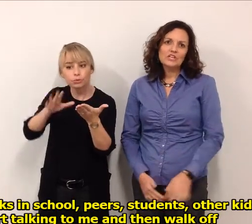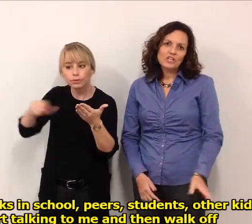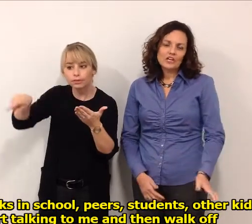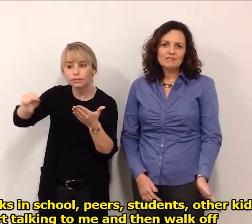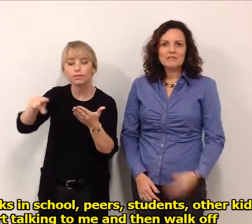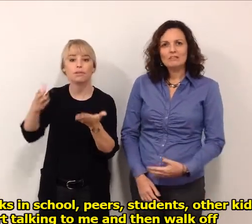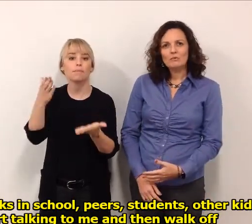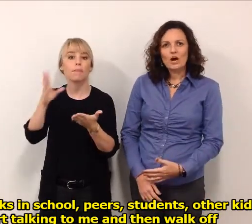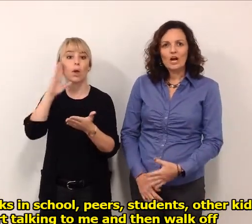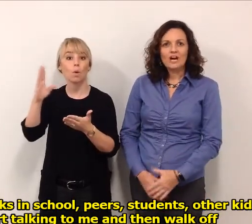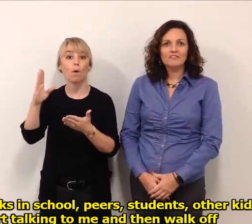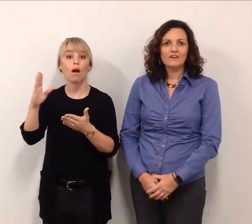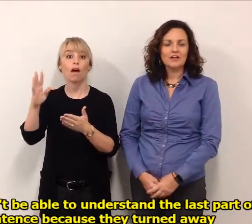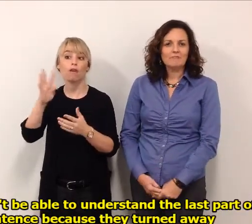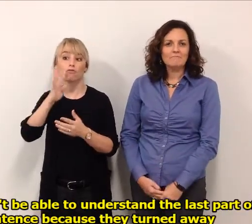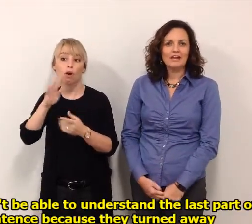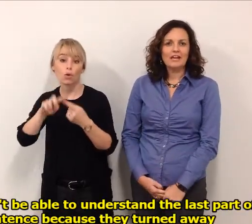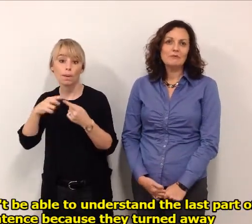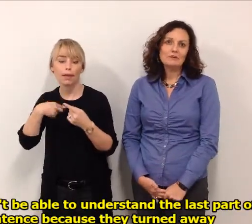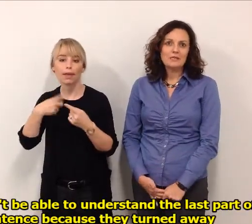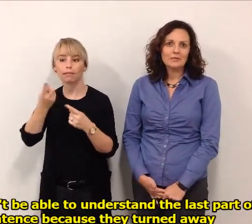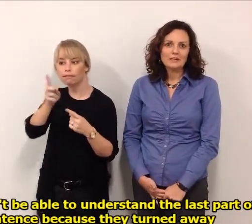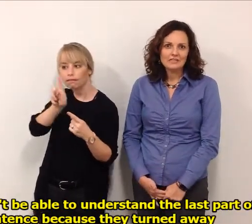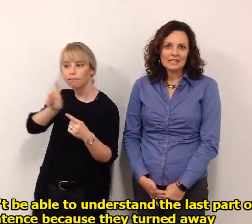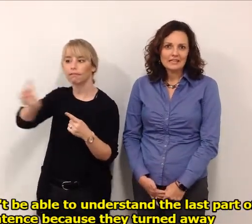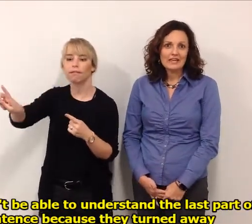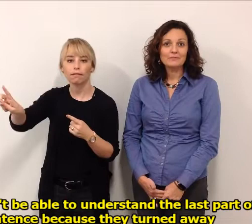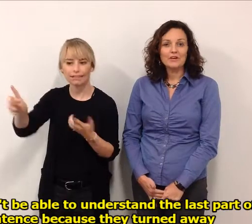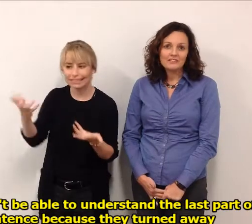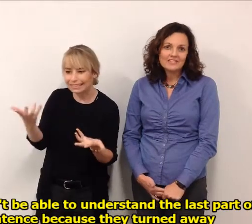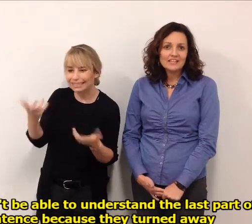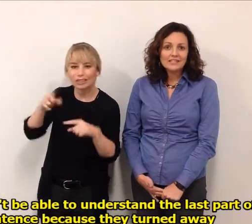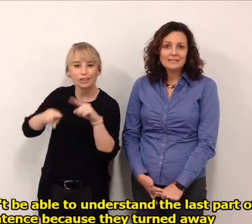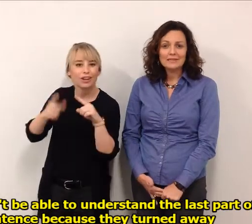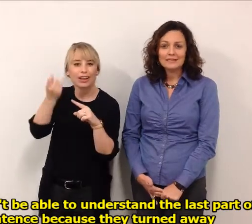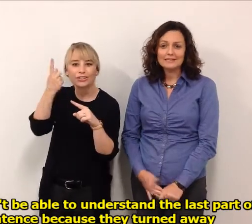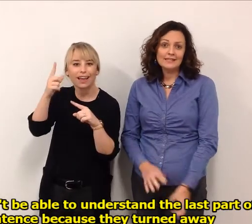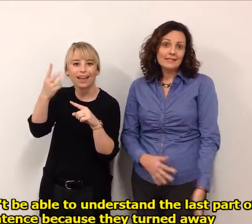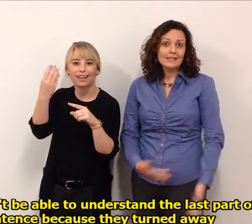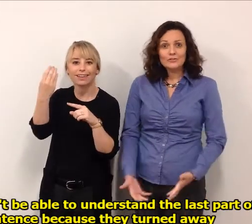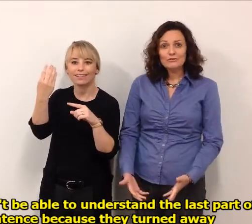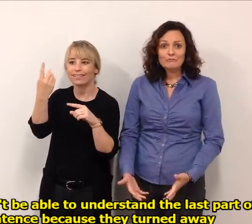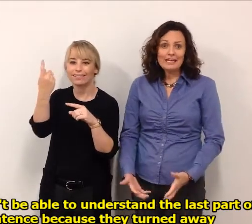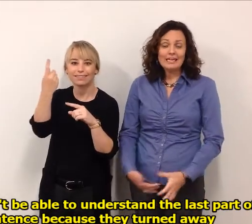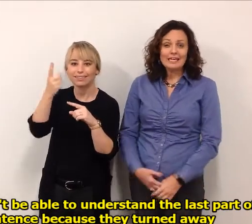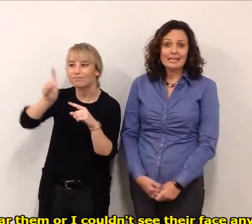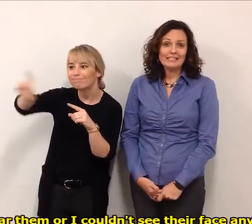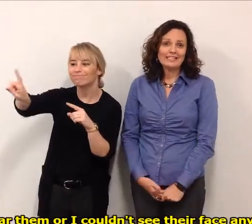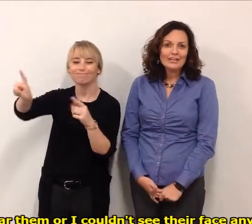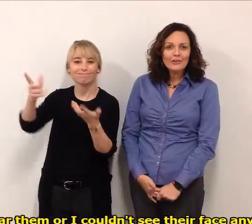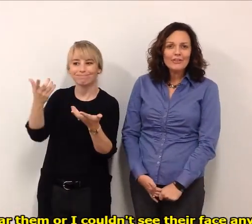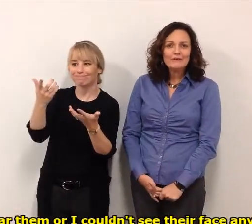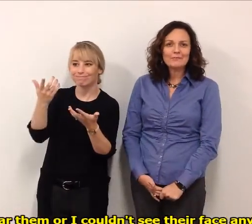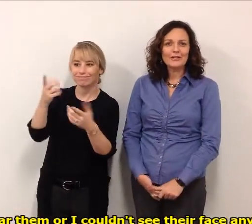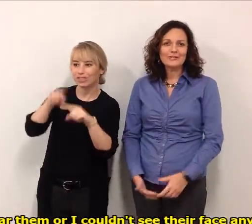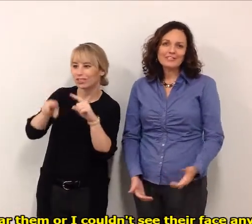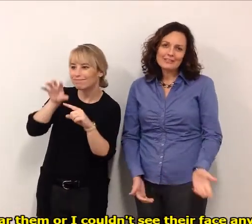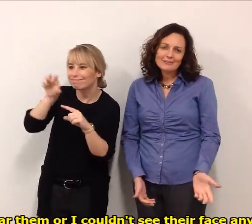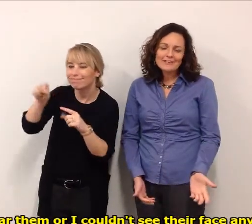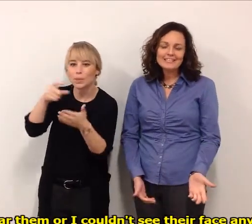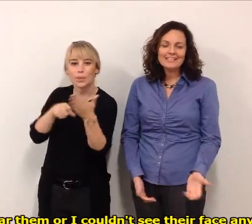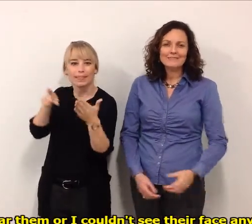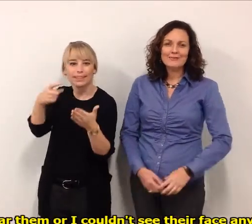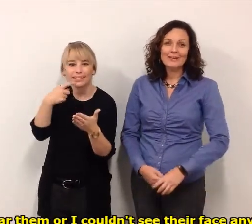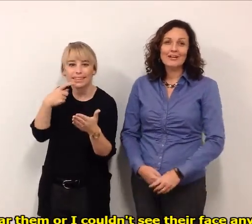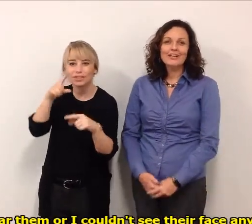would start talking to me and then walk off, and I wouldn't be able to understand the last part of the sentence because they turned away and I didn't hear them, or I couldn't